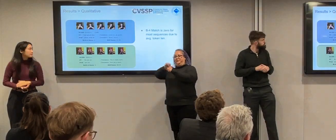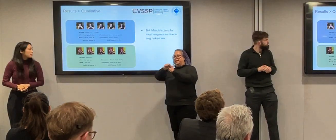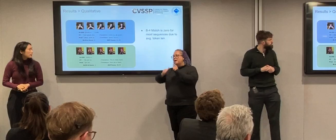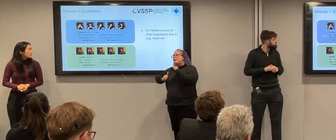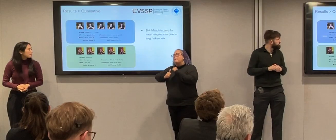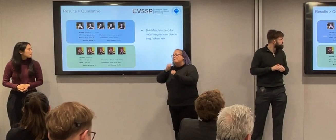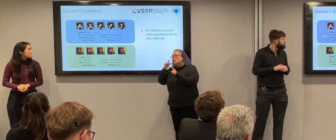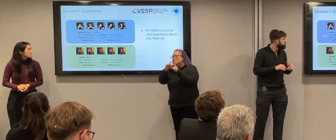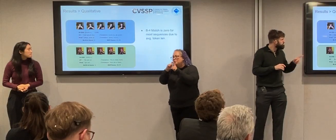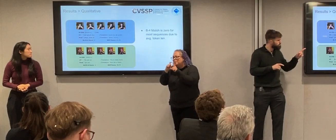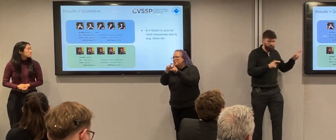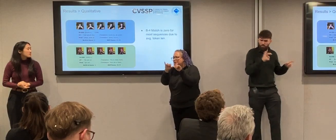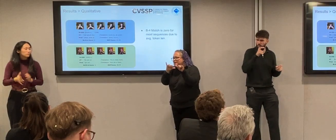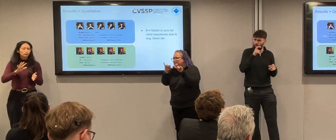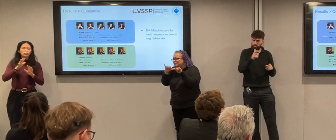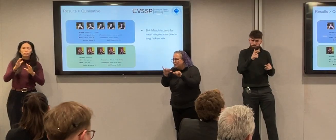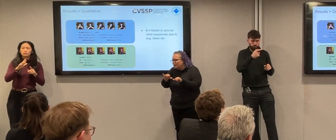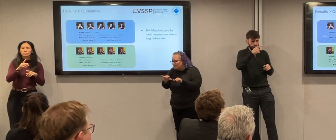of the words are similar,